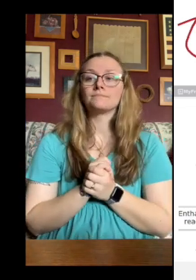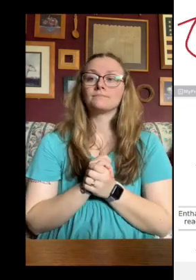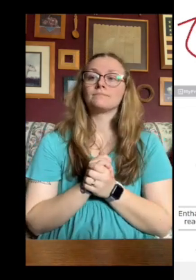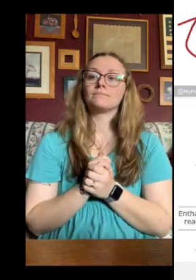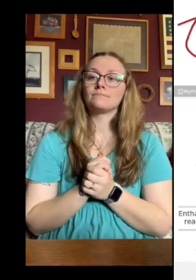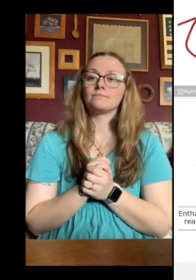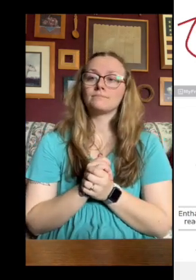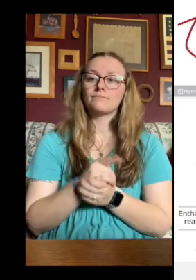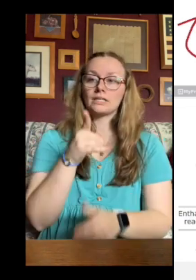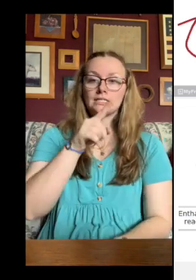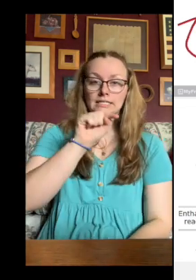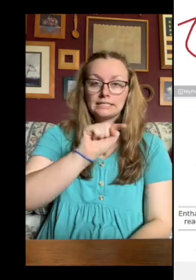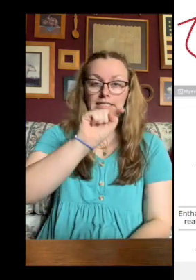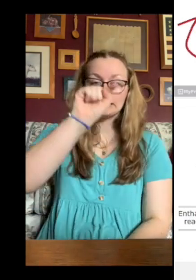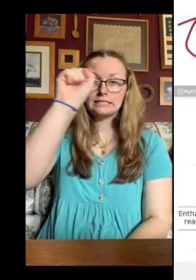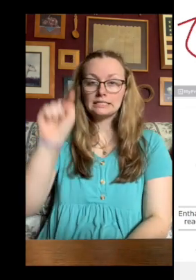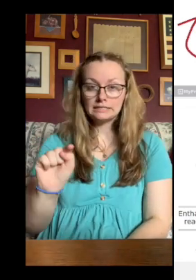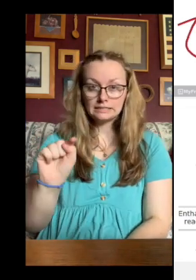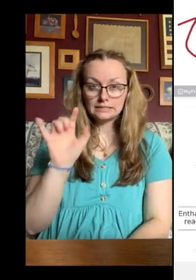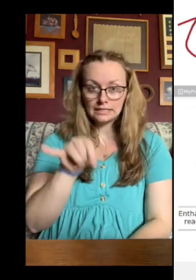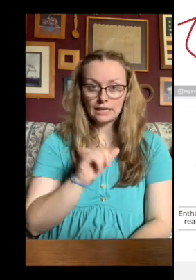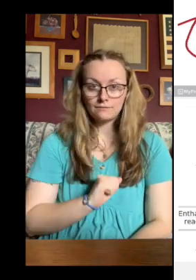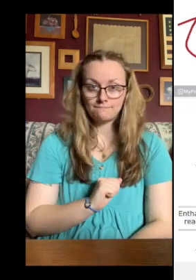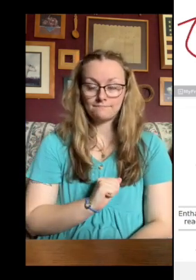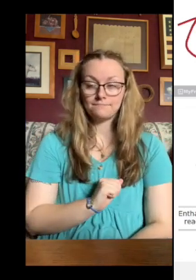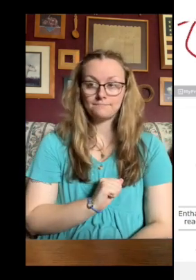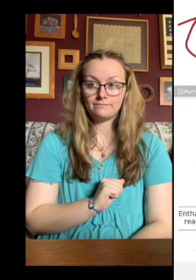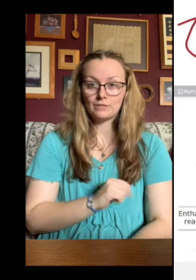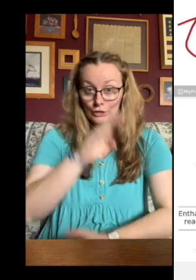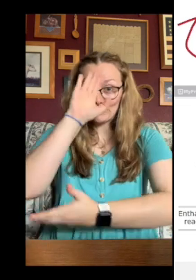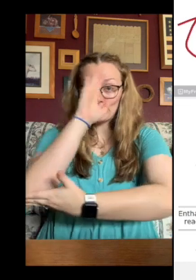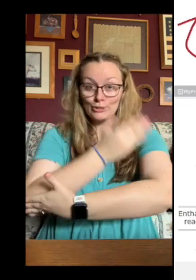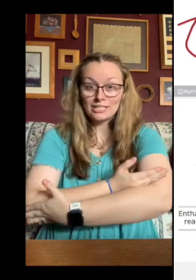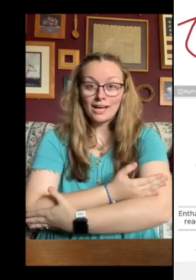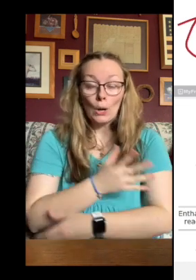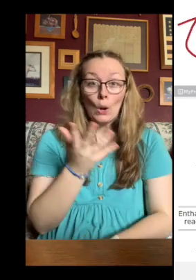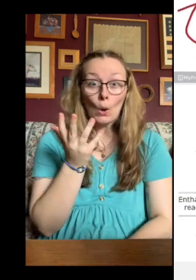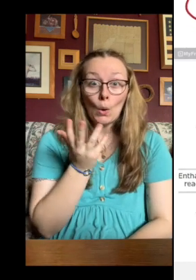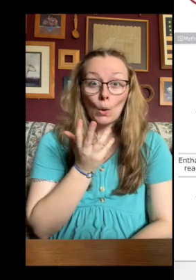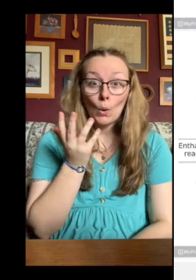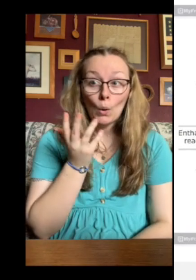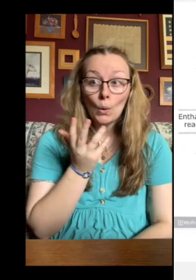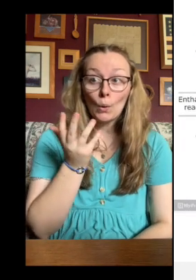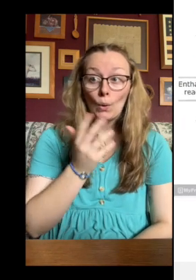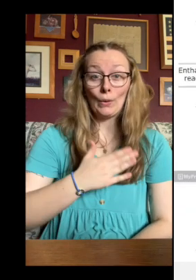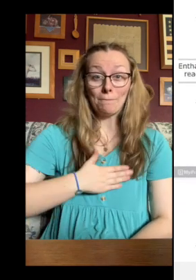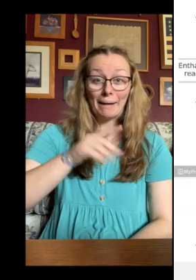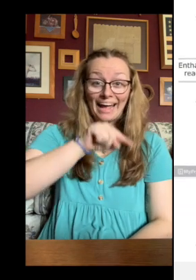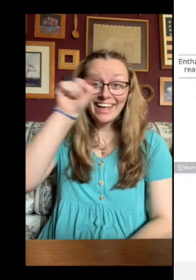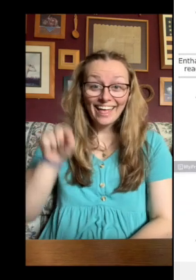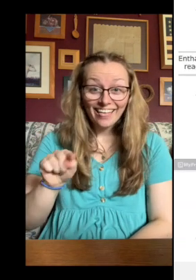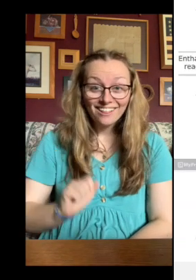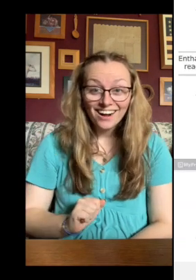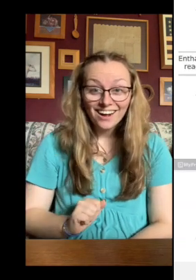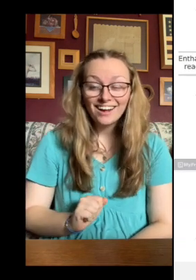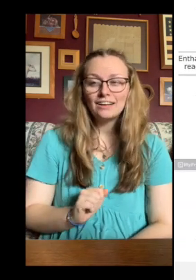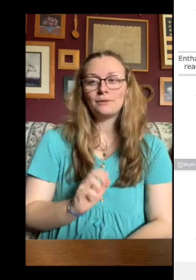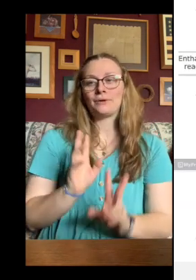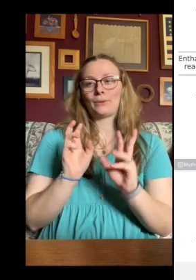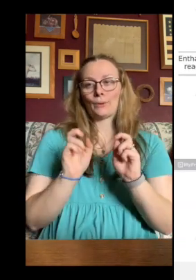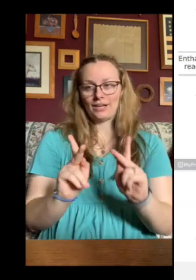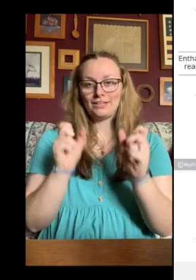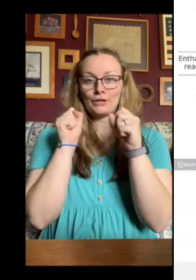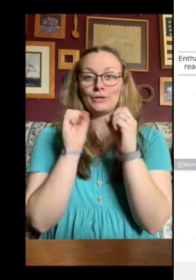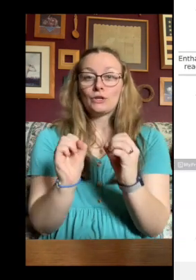here. Oh. Well, look at my hill. Okay. So,